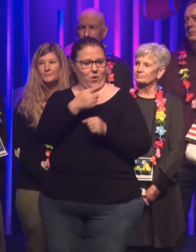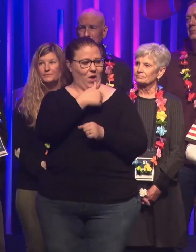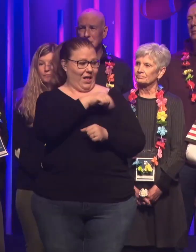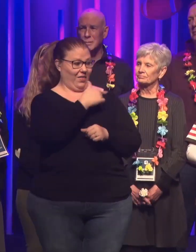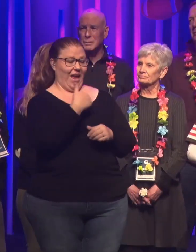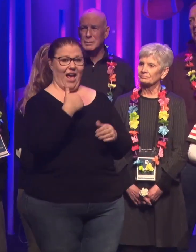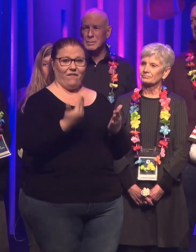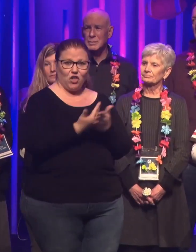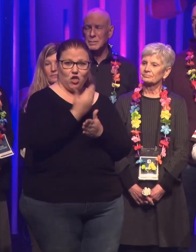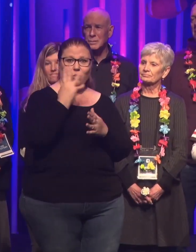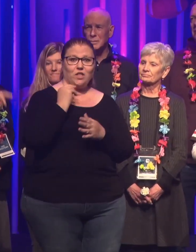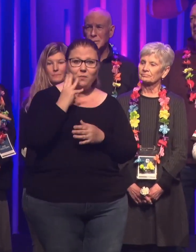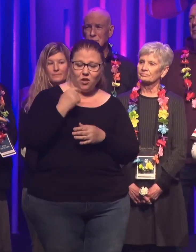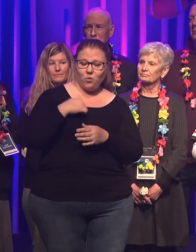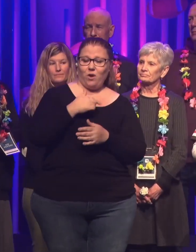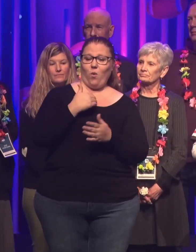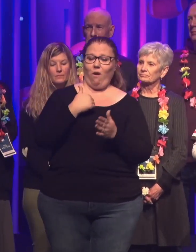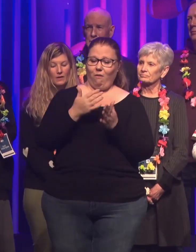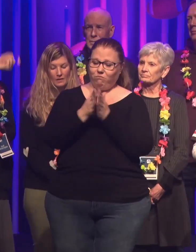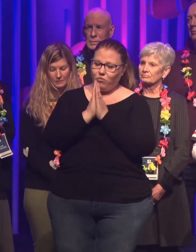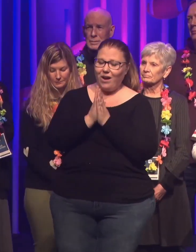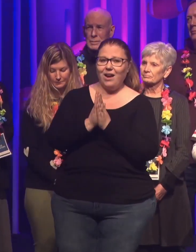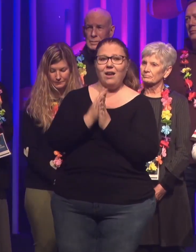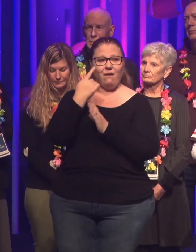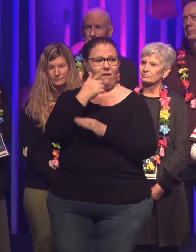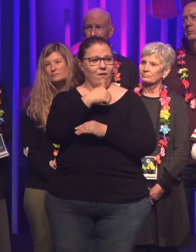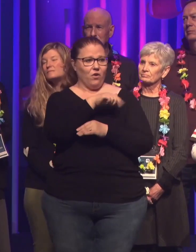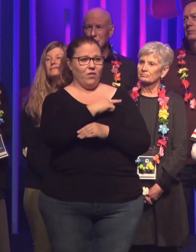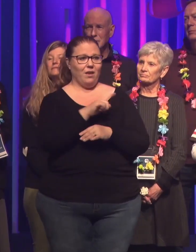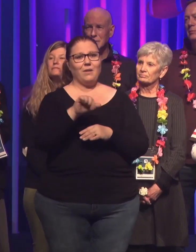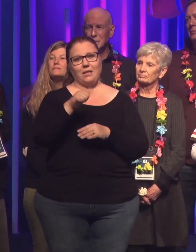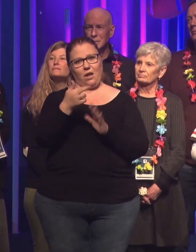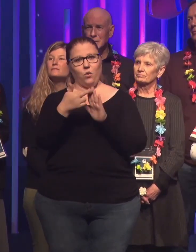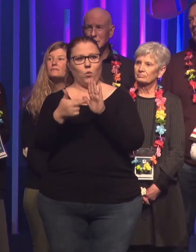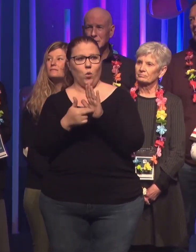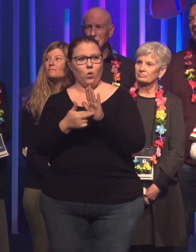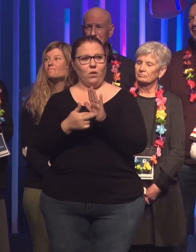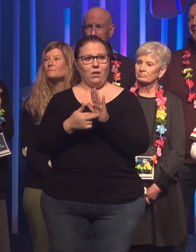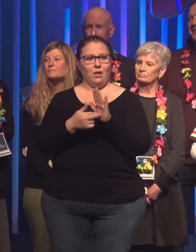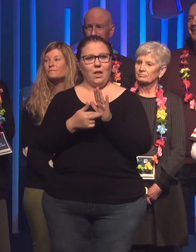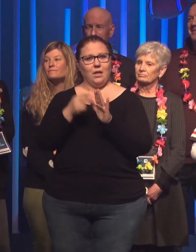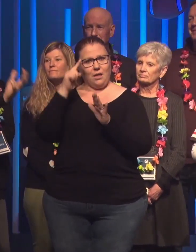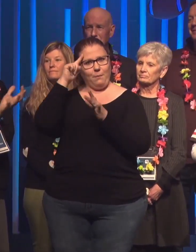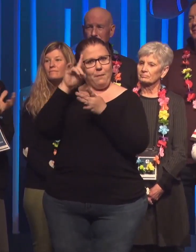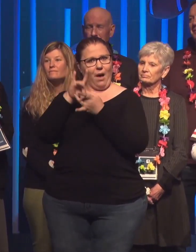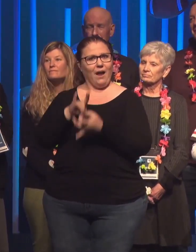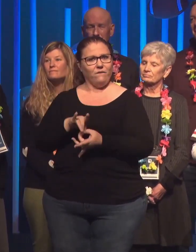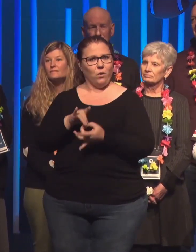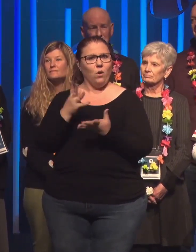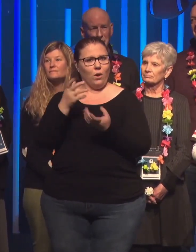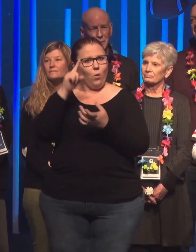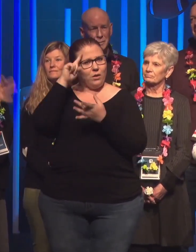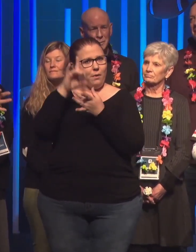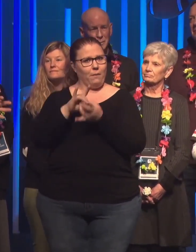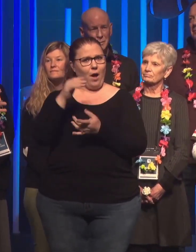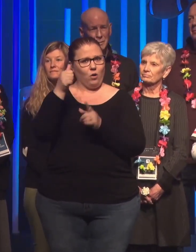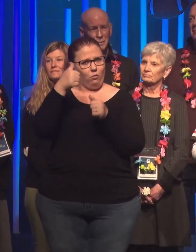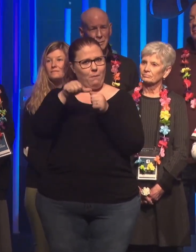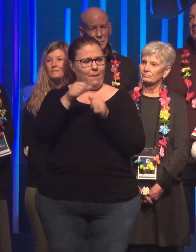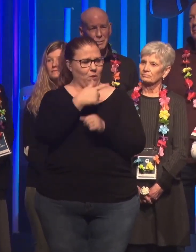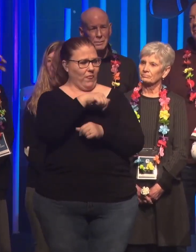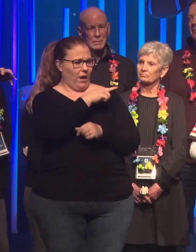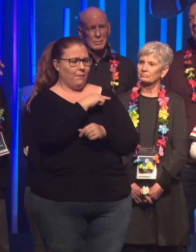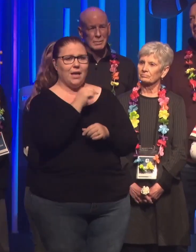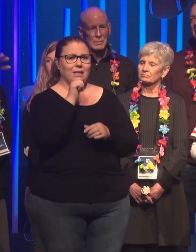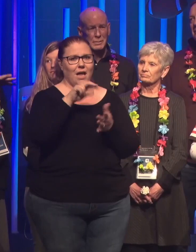and we want to cover them in prayer and be mindful of them. That's another one of our rule of life, to be mindful. We want to be mindful of them, but that does not mean